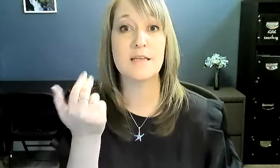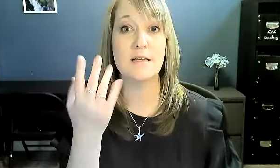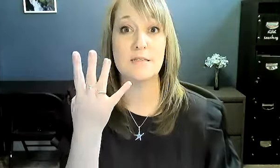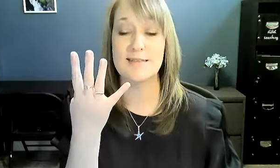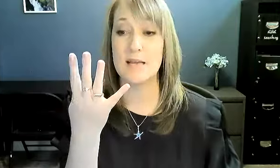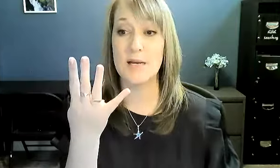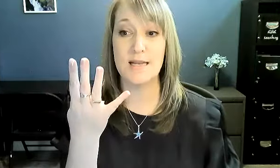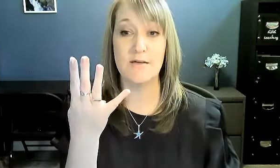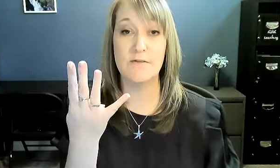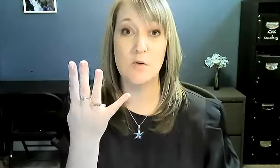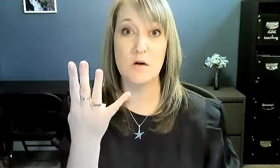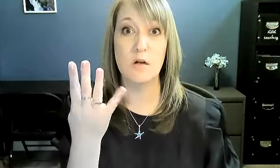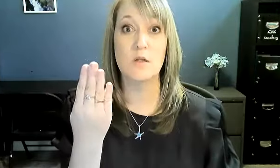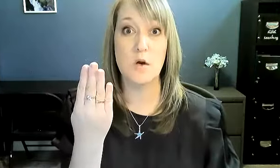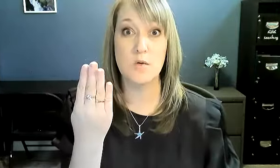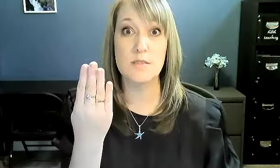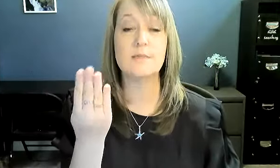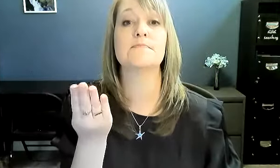14 is the same idea. 4 closed,